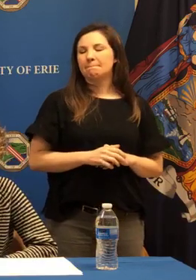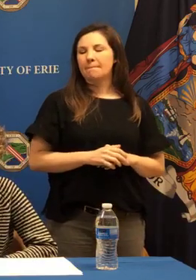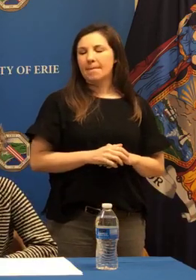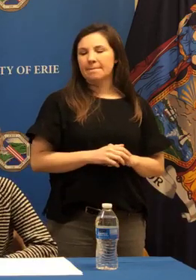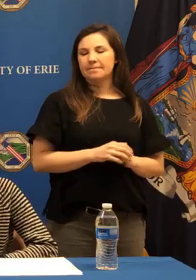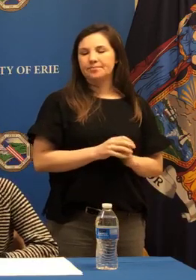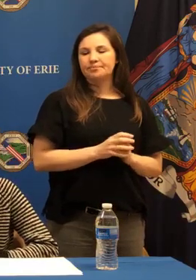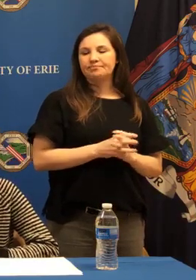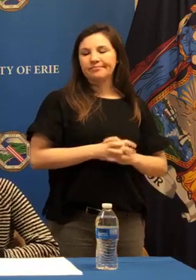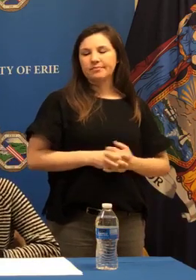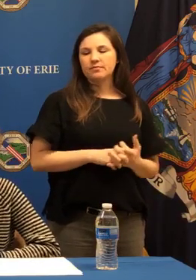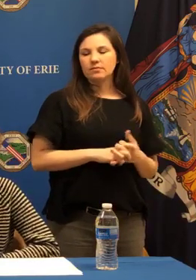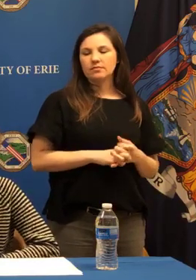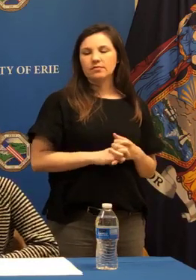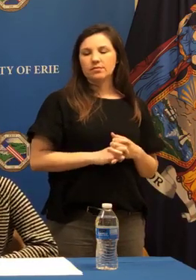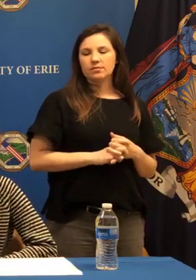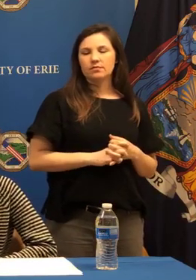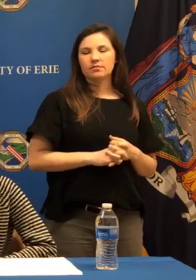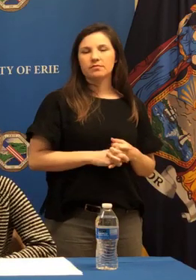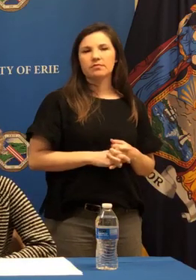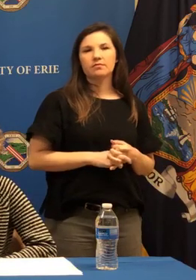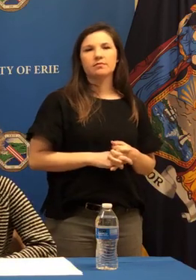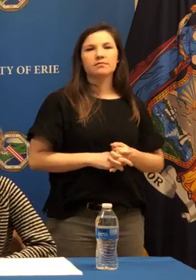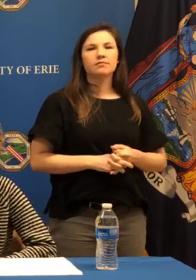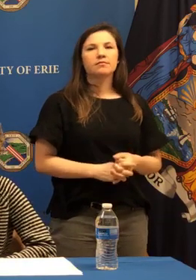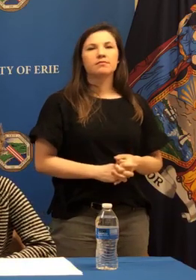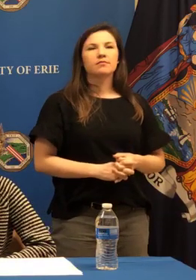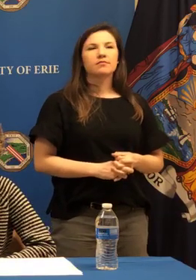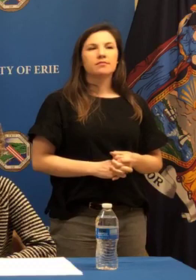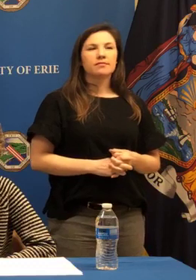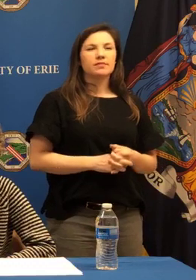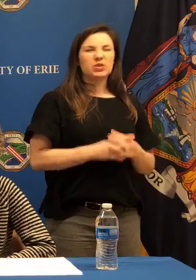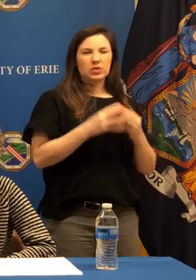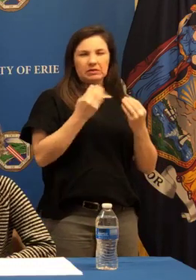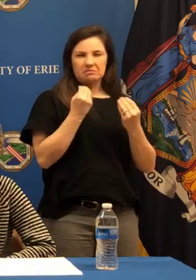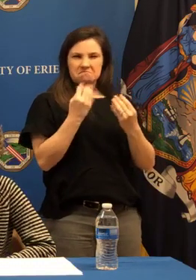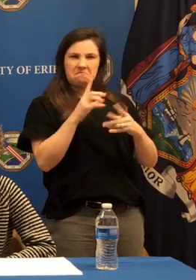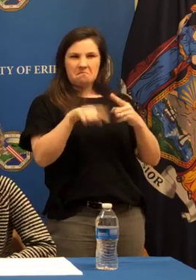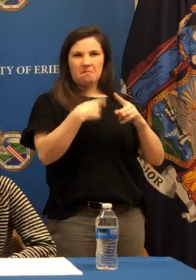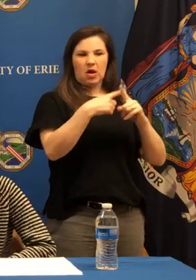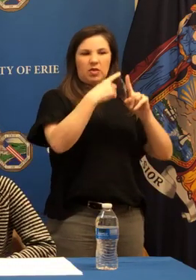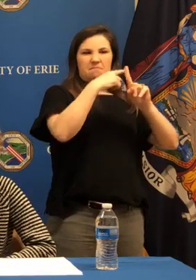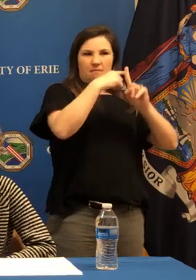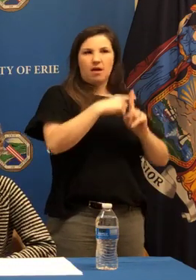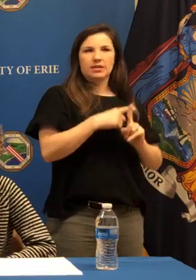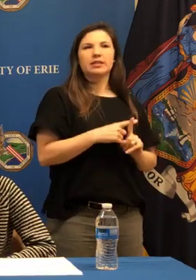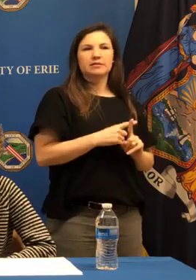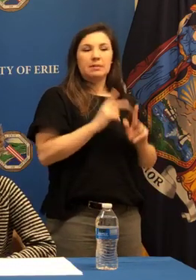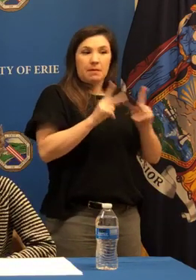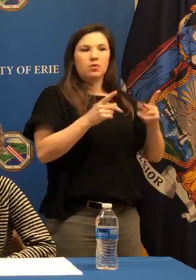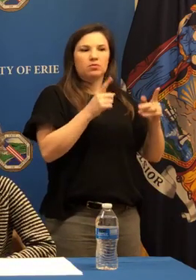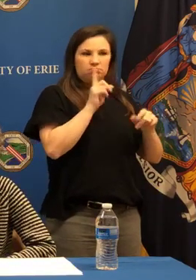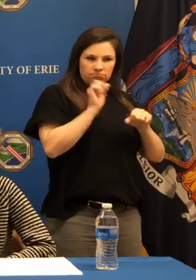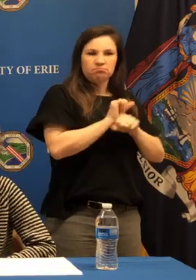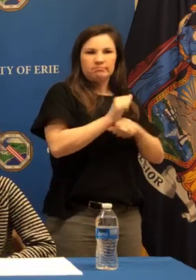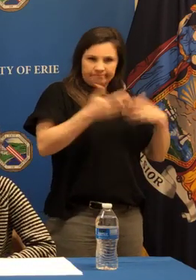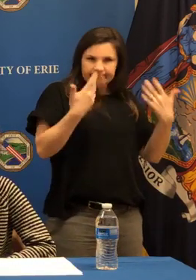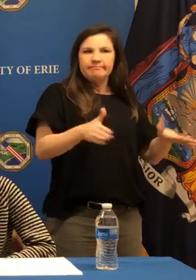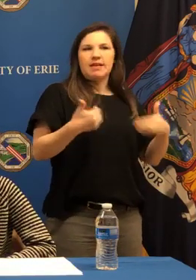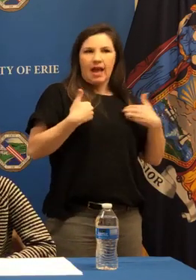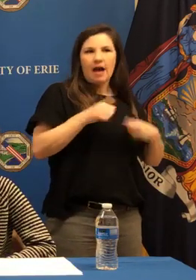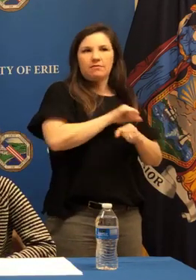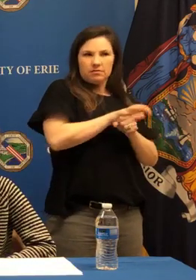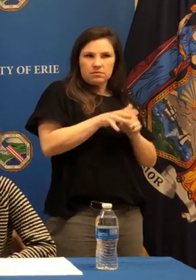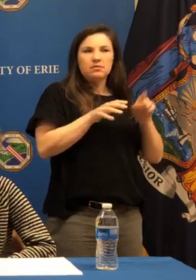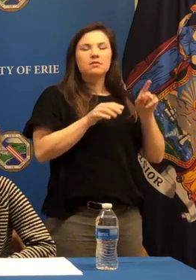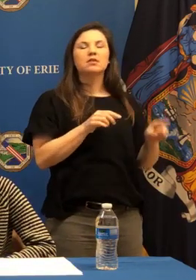So just, a little bit of information about the positive cases. They are residents of most of our towns